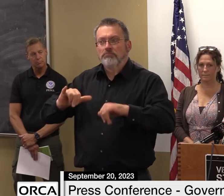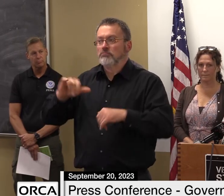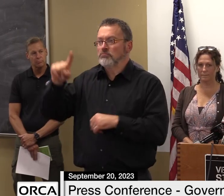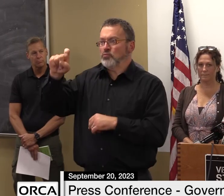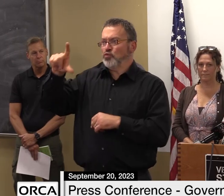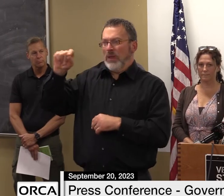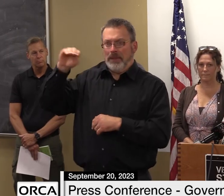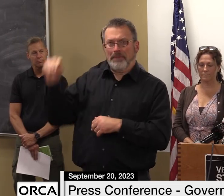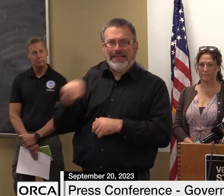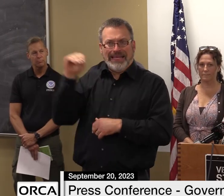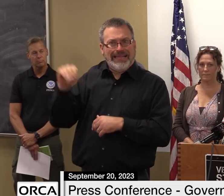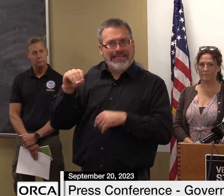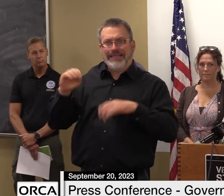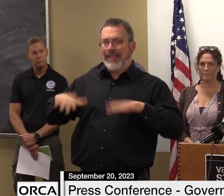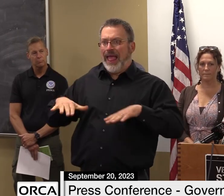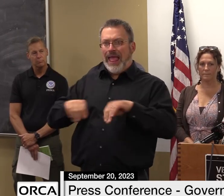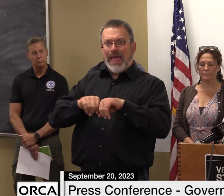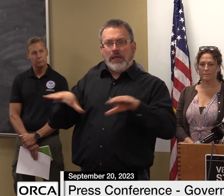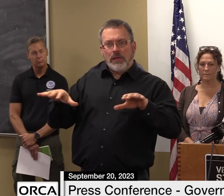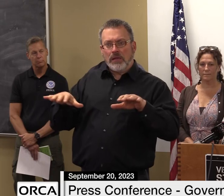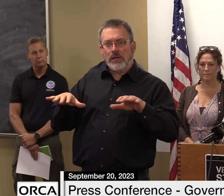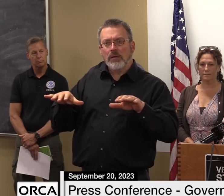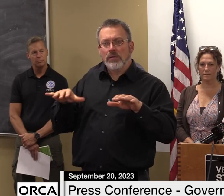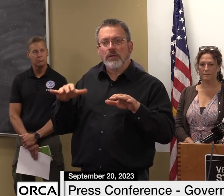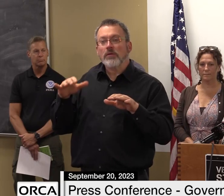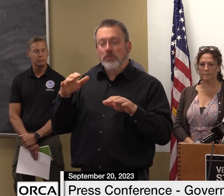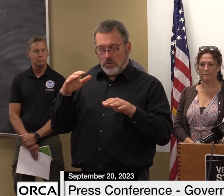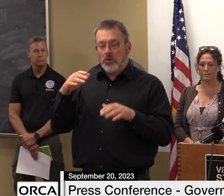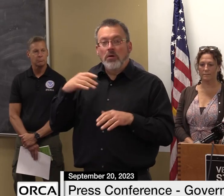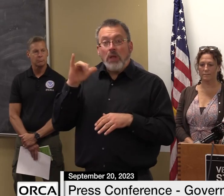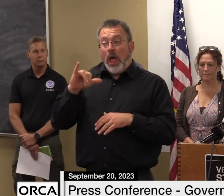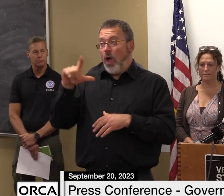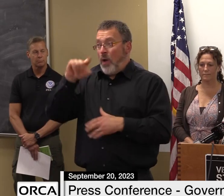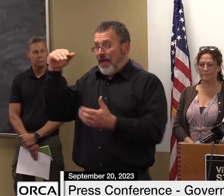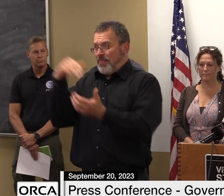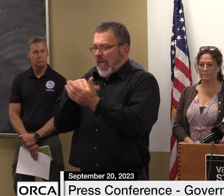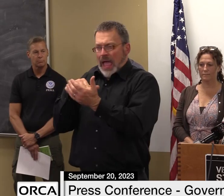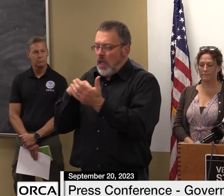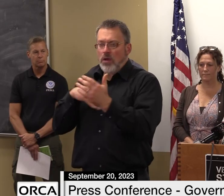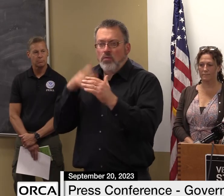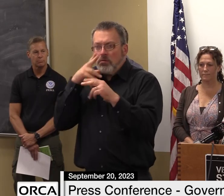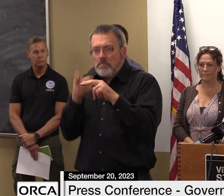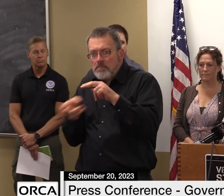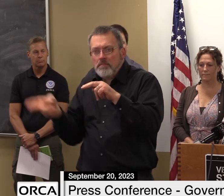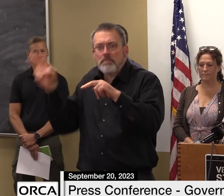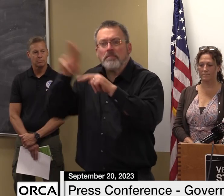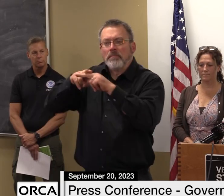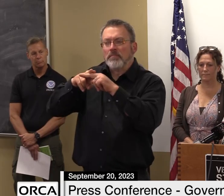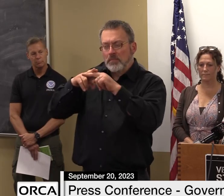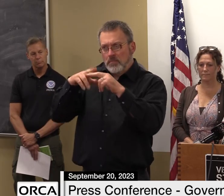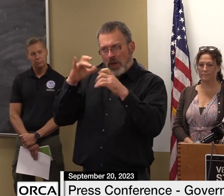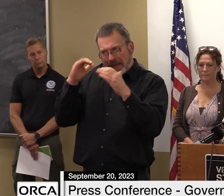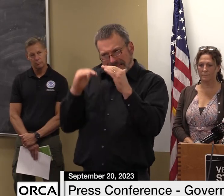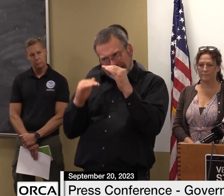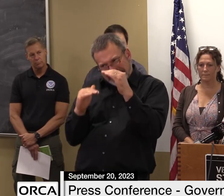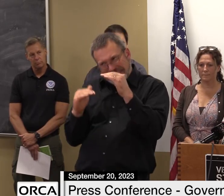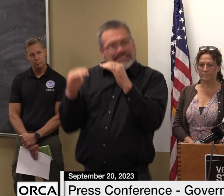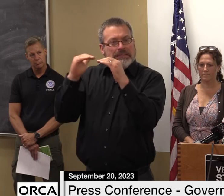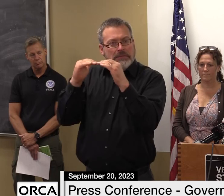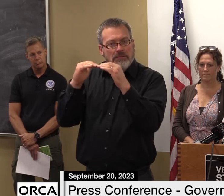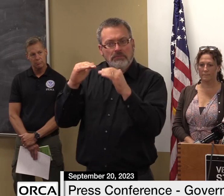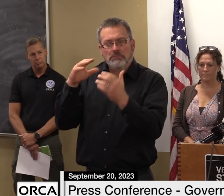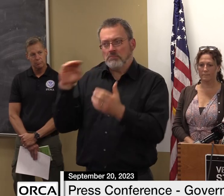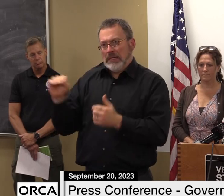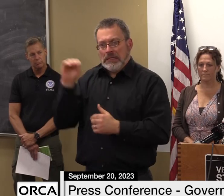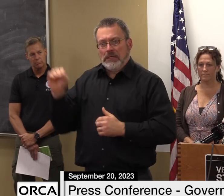cap and increase the percentage so we can close the gap a little bit more. Now that many of these small businesses have reopened,